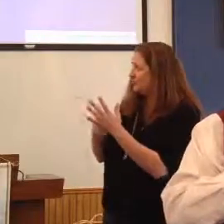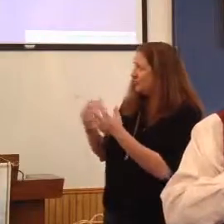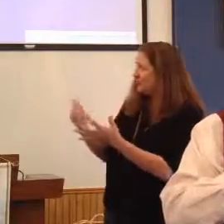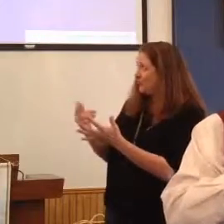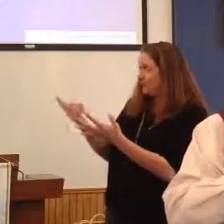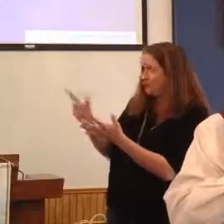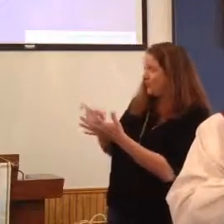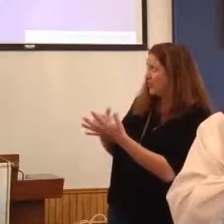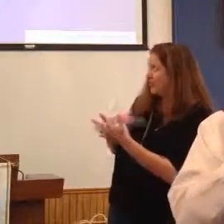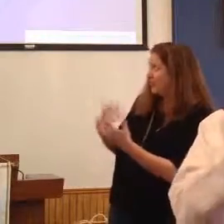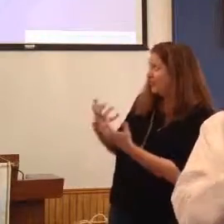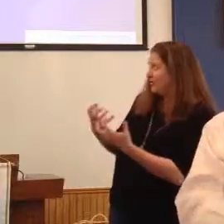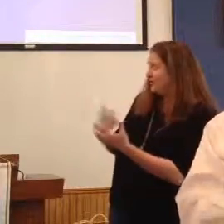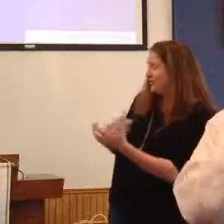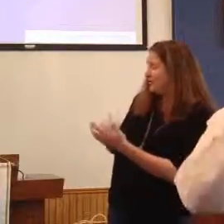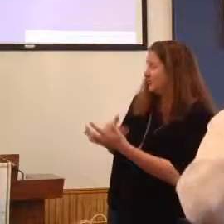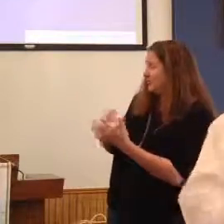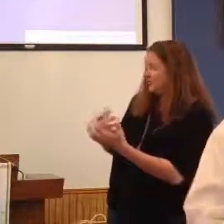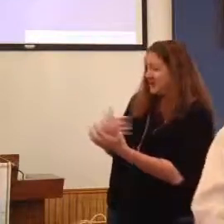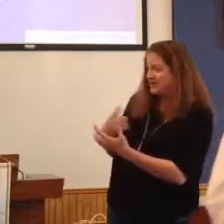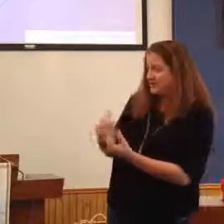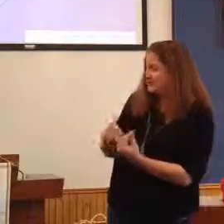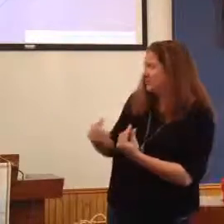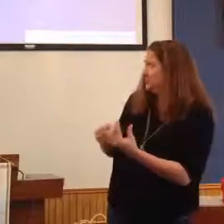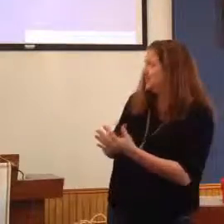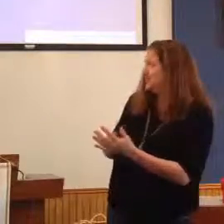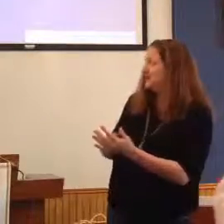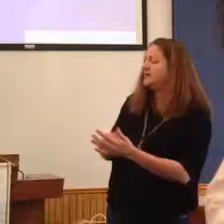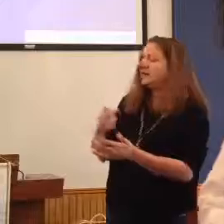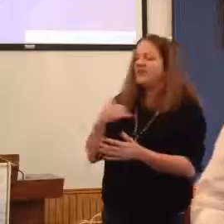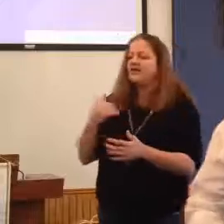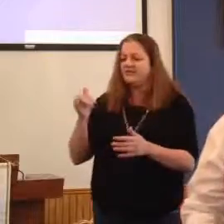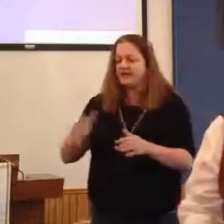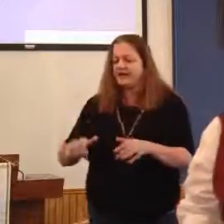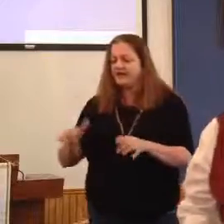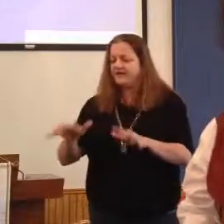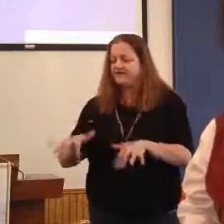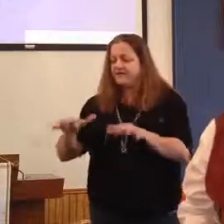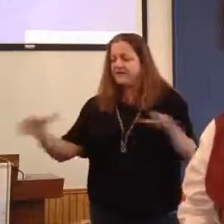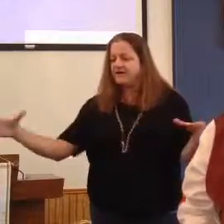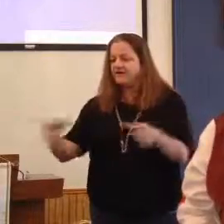us, and a flock that does that thing.